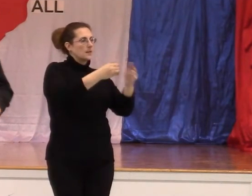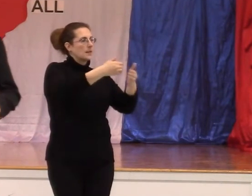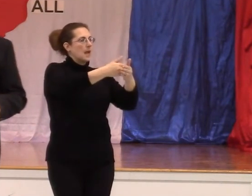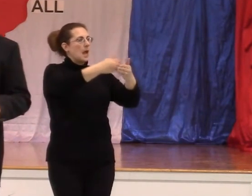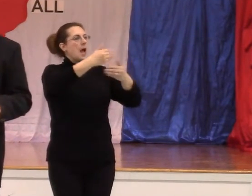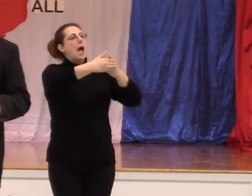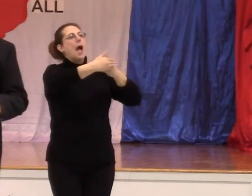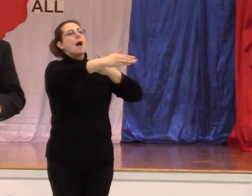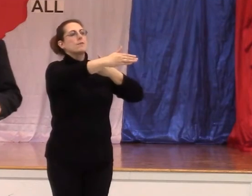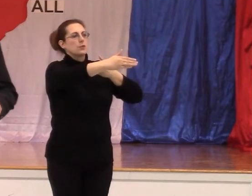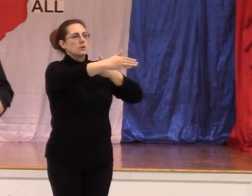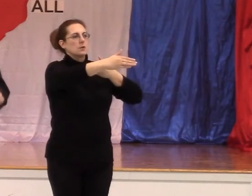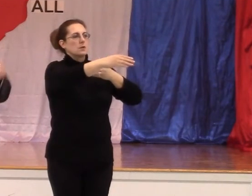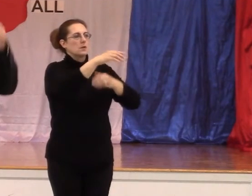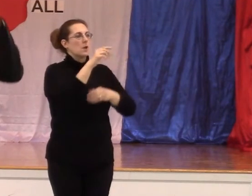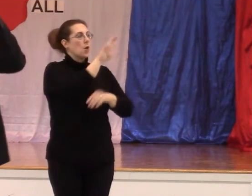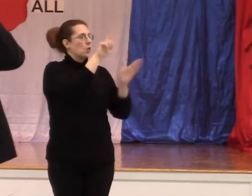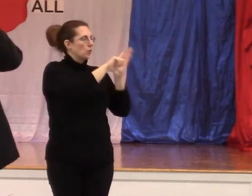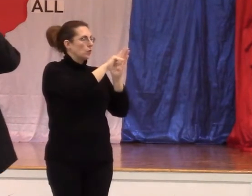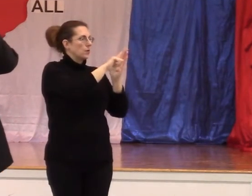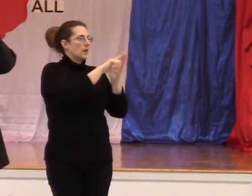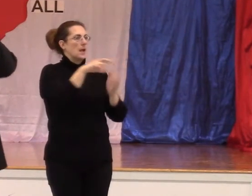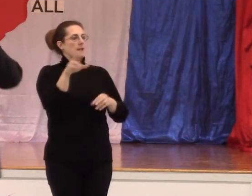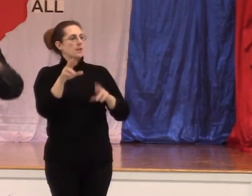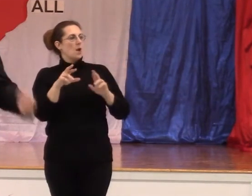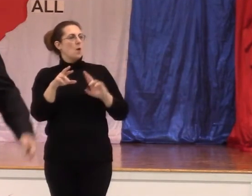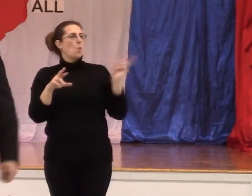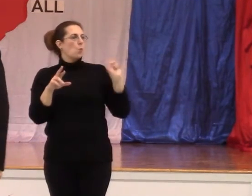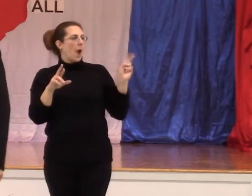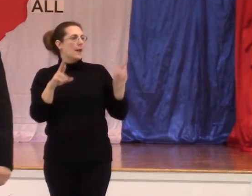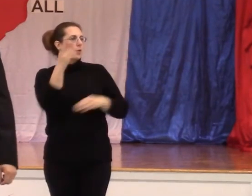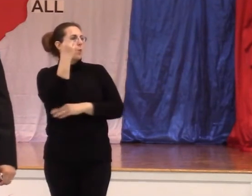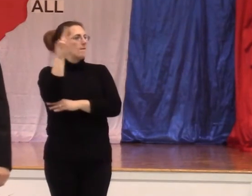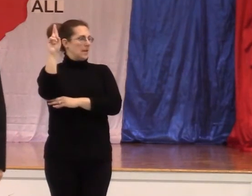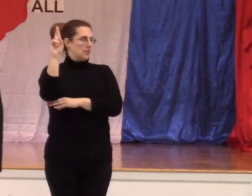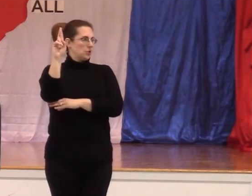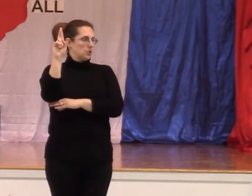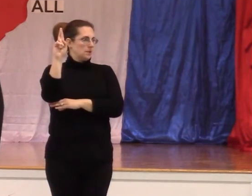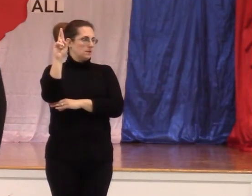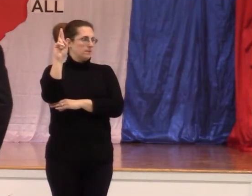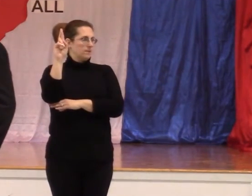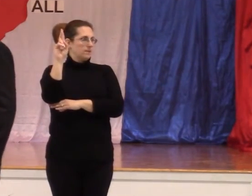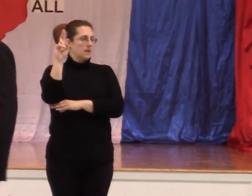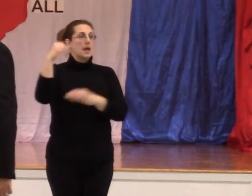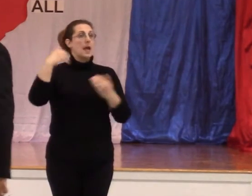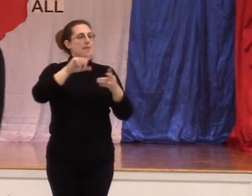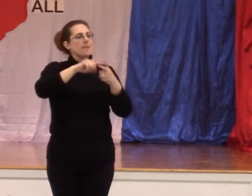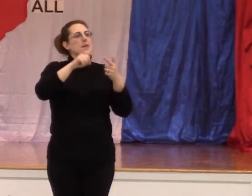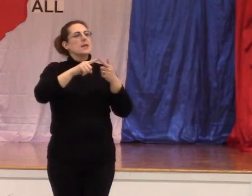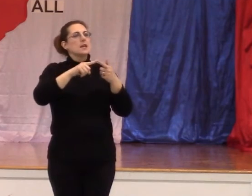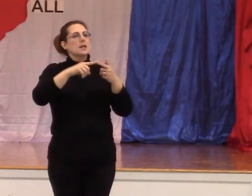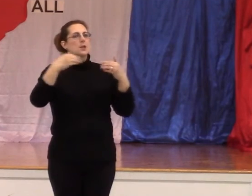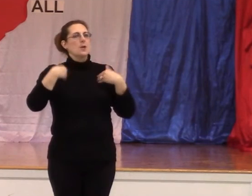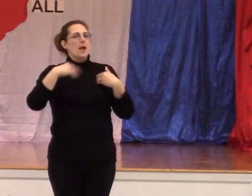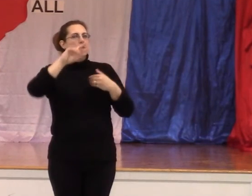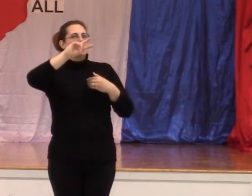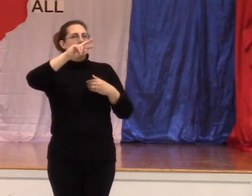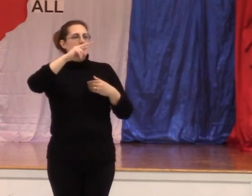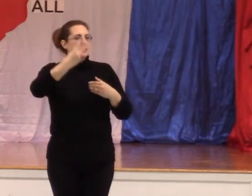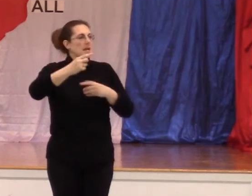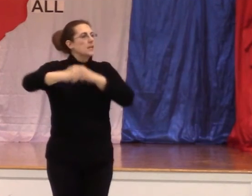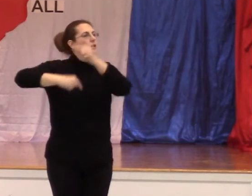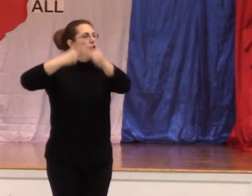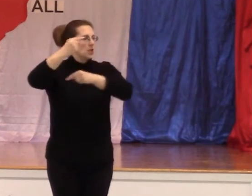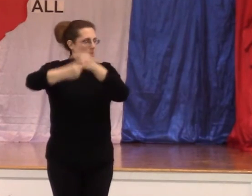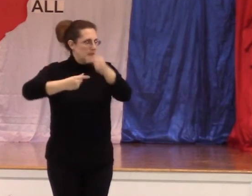goes far, far beyond it, and that's what they call the Radical Reformation. And then you have these second generation Reformations like